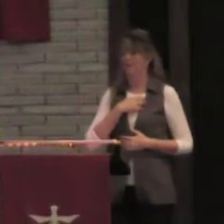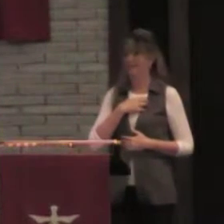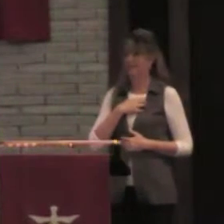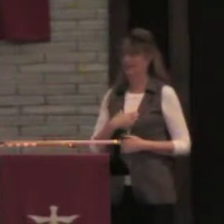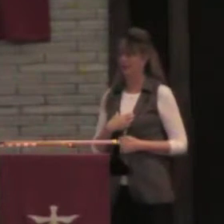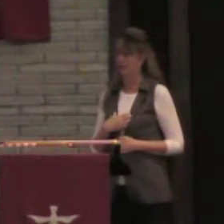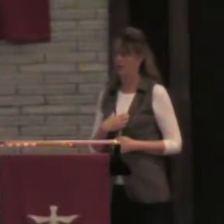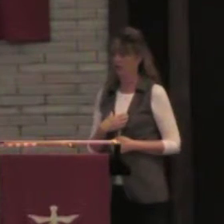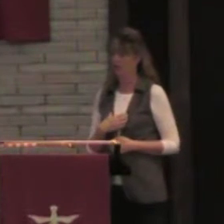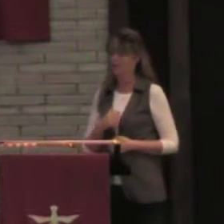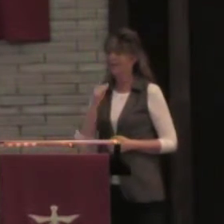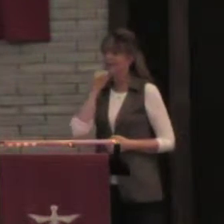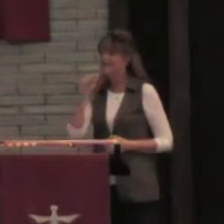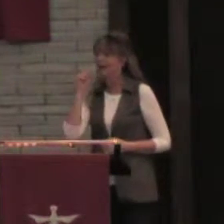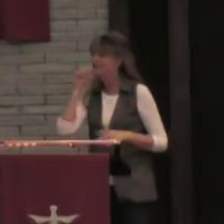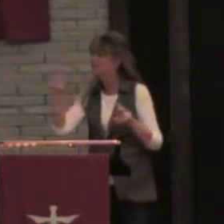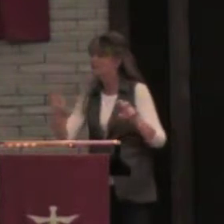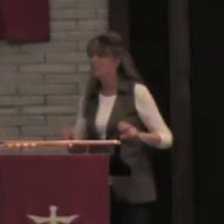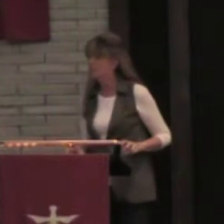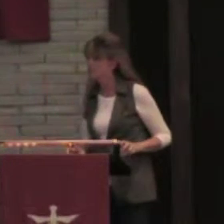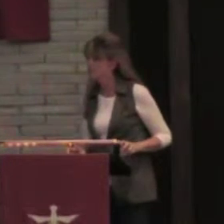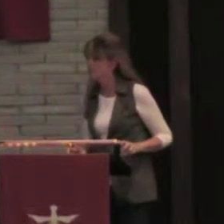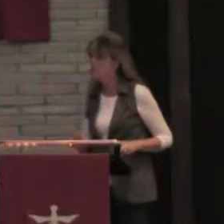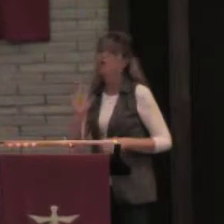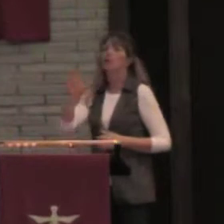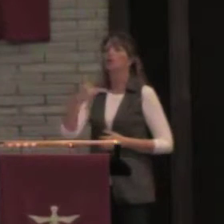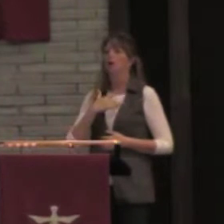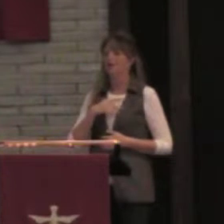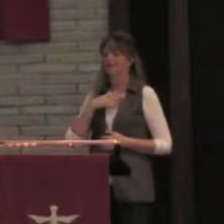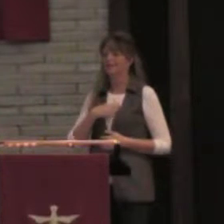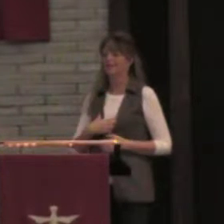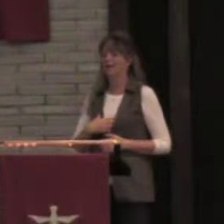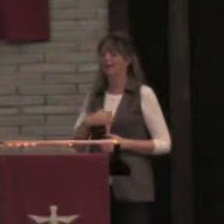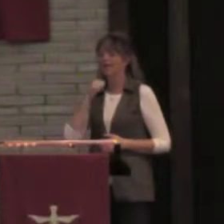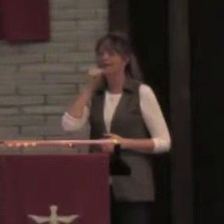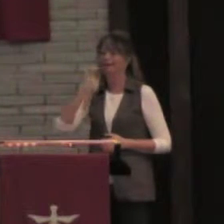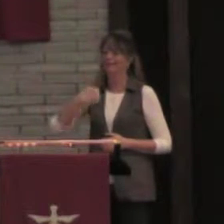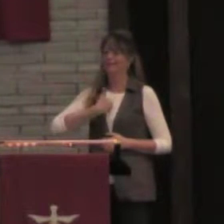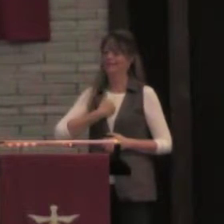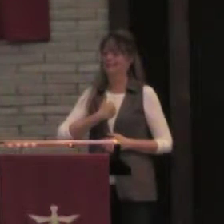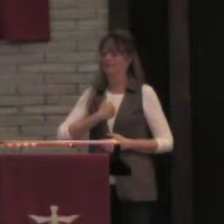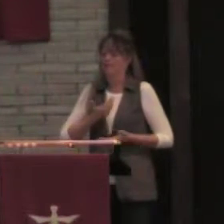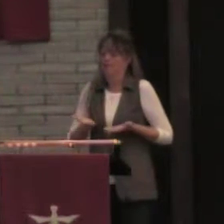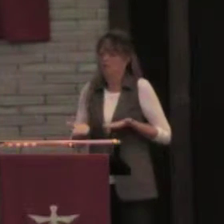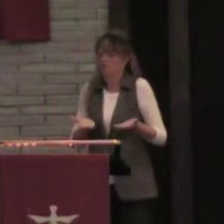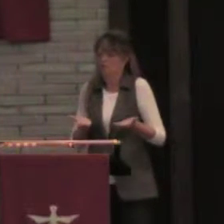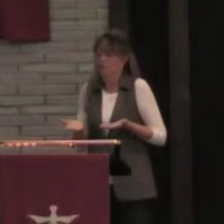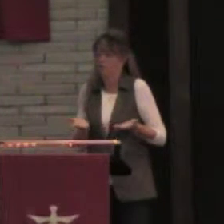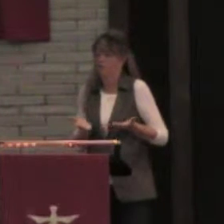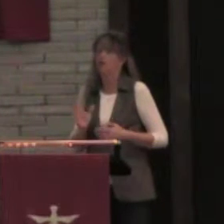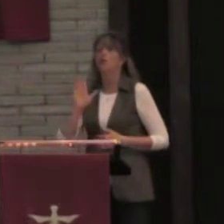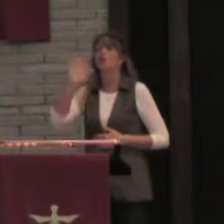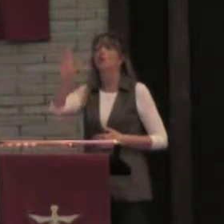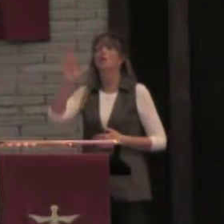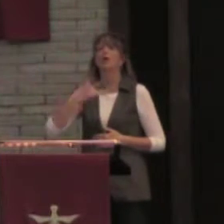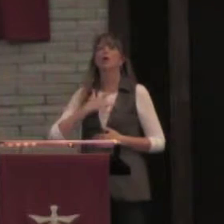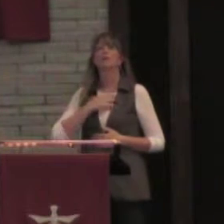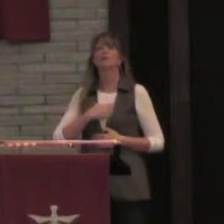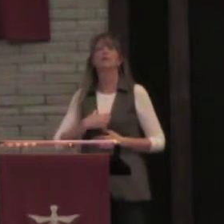so the desire of your heart is not selfish. The desire of your heart is not self-serving.